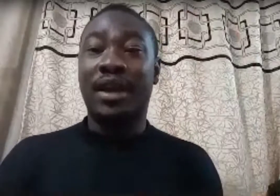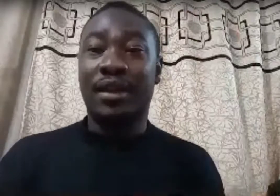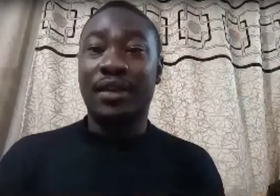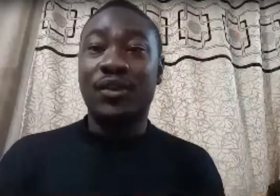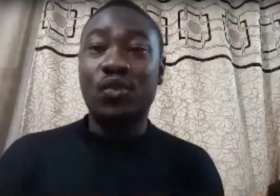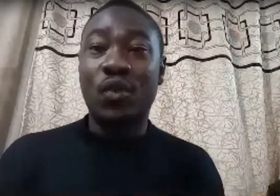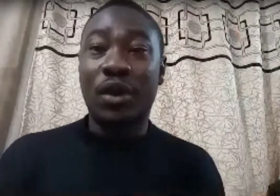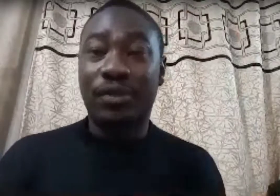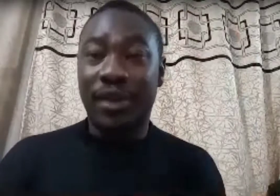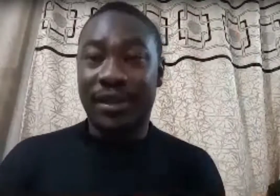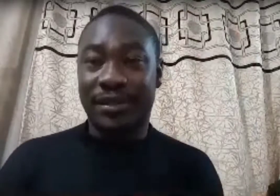200 is